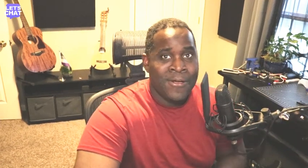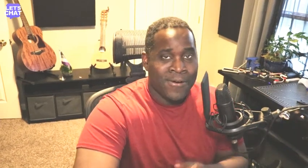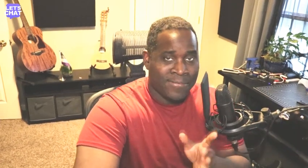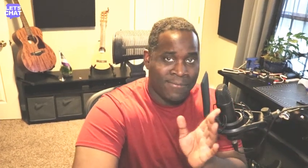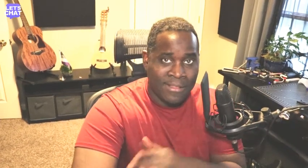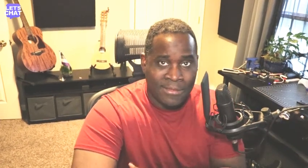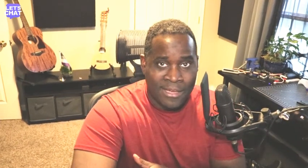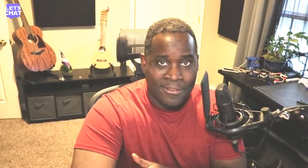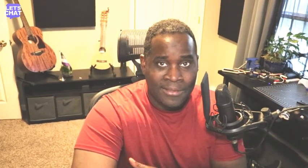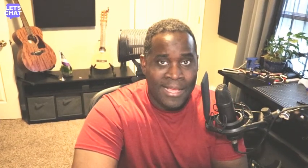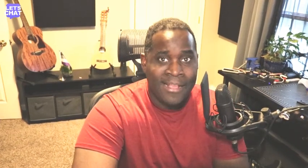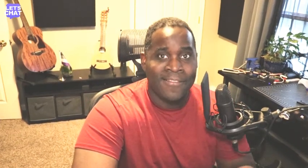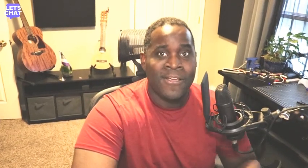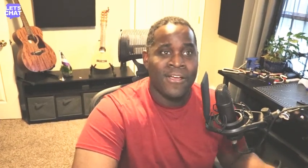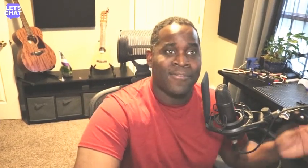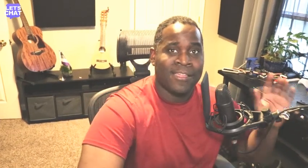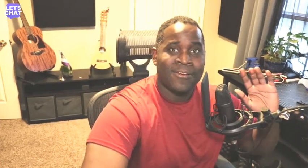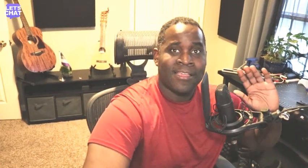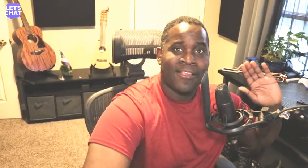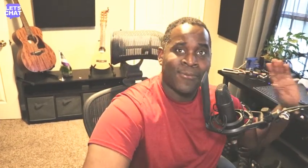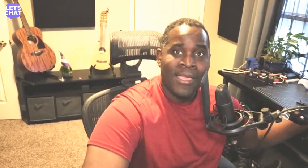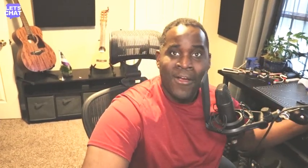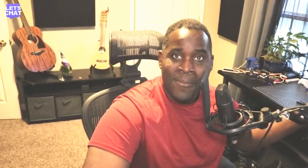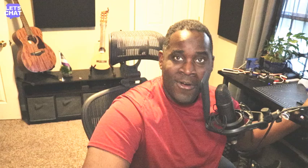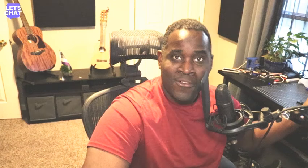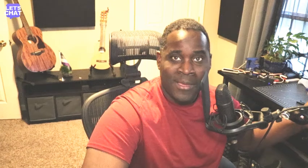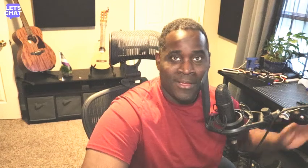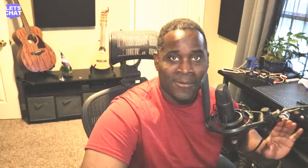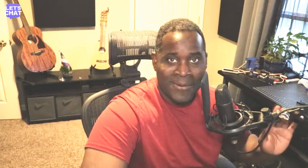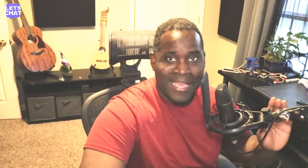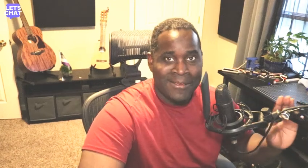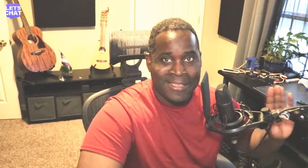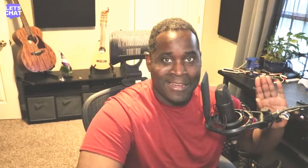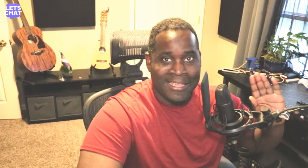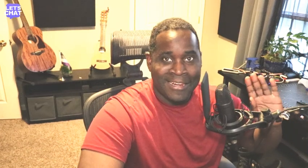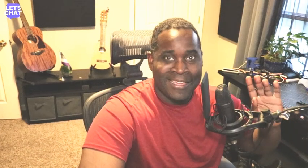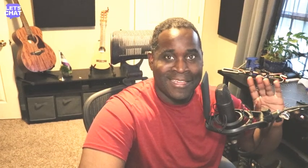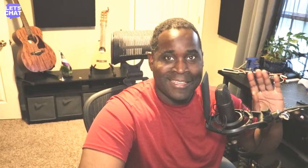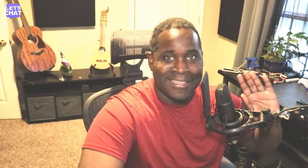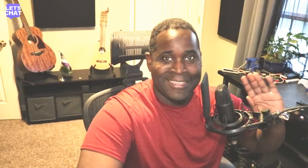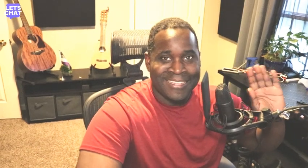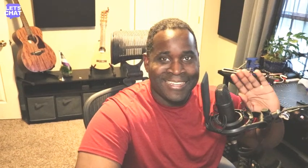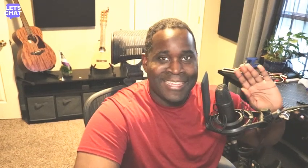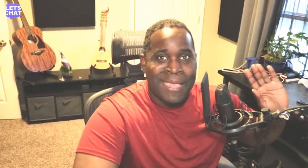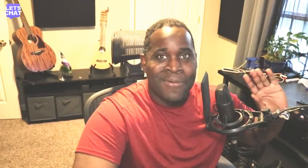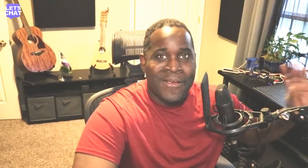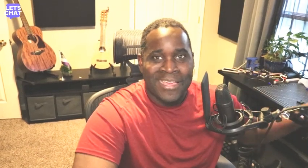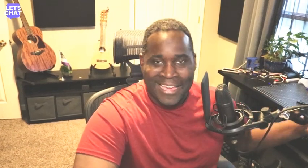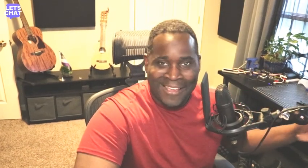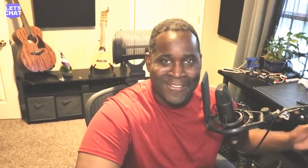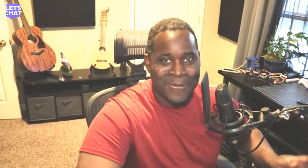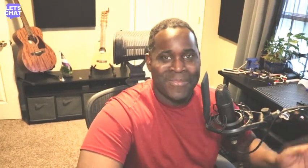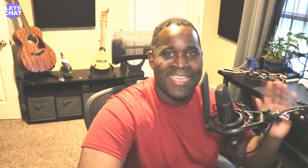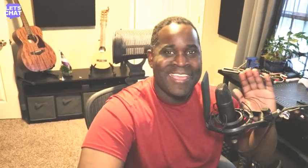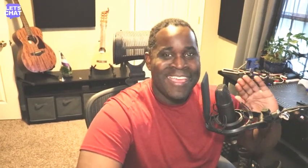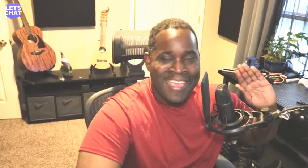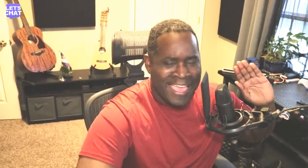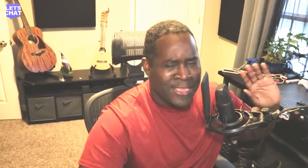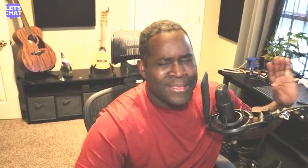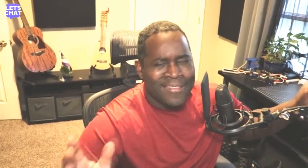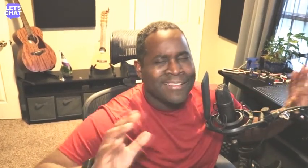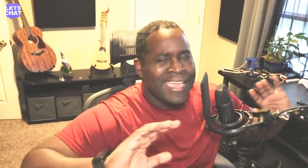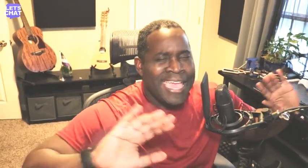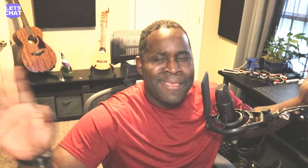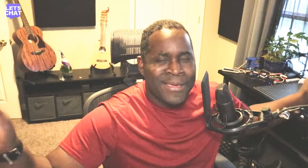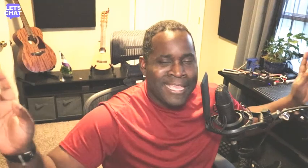accent, or if they flub a lot of their lines, or if they look like a sweetheart marshmallow, right? In a librarian costume.